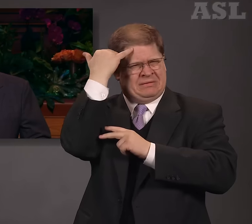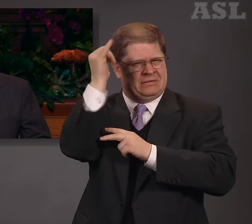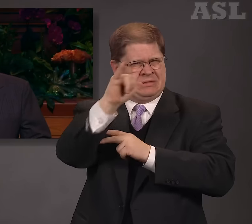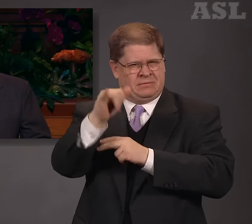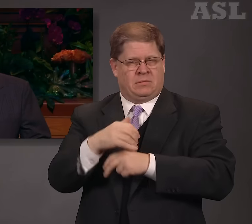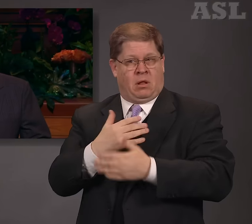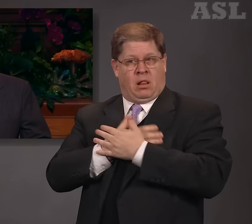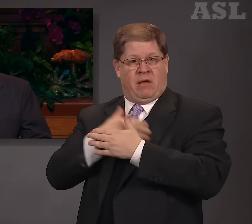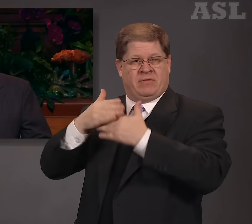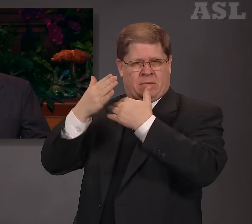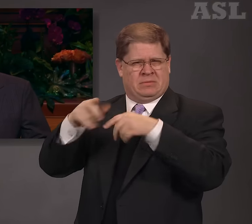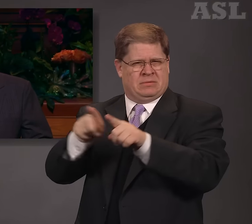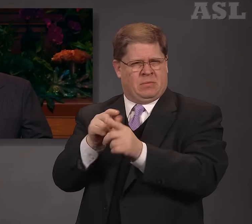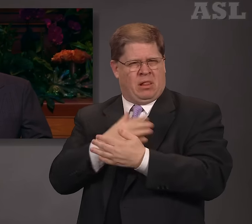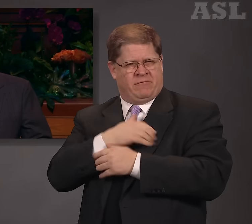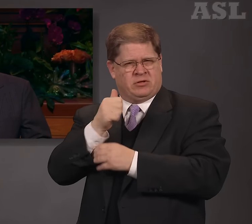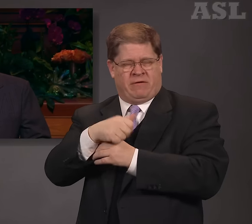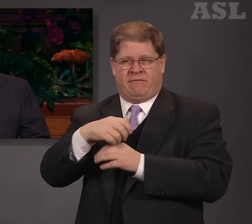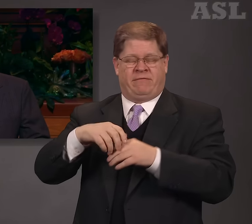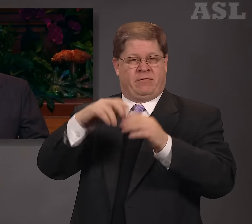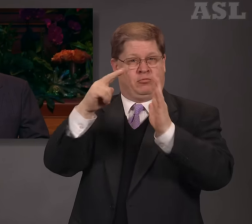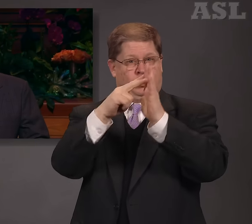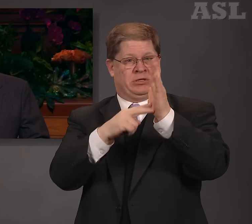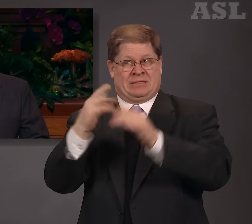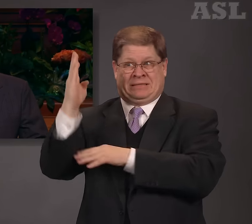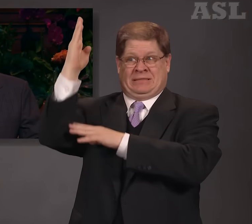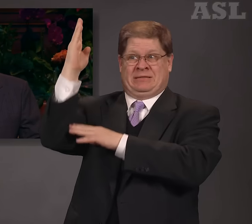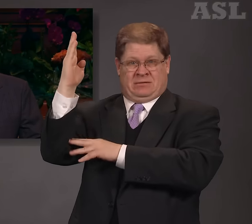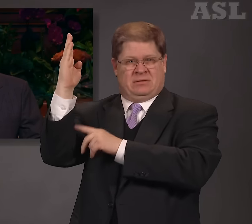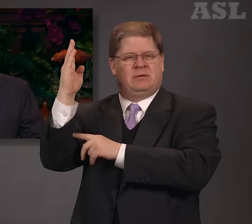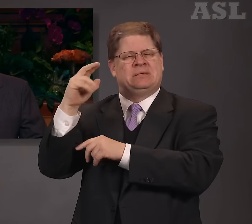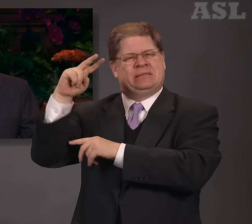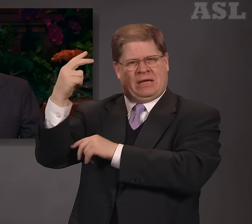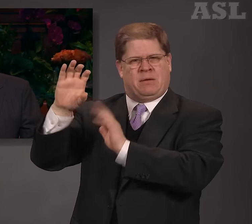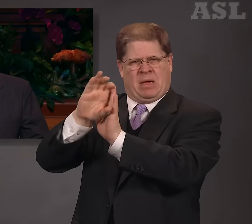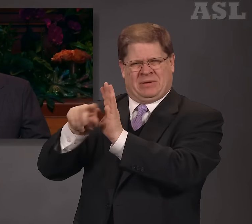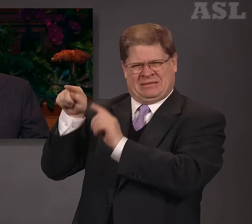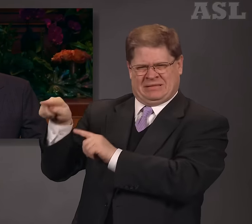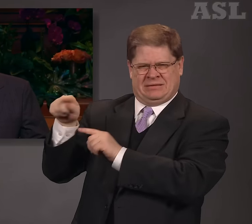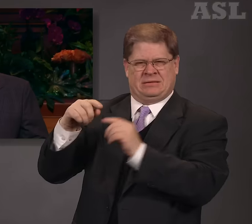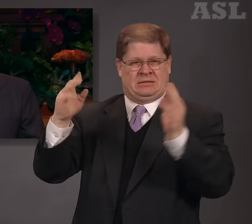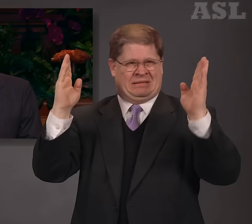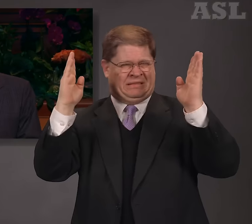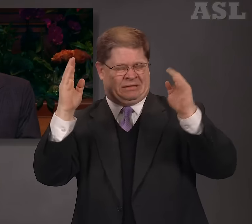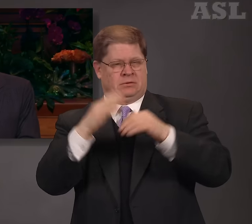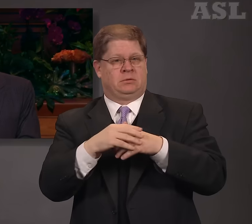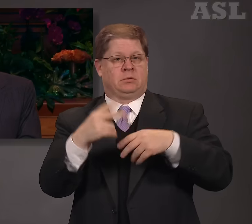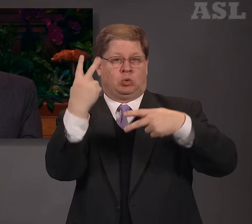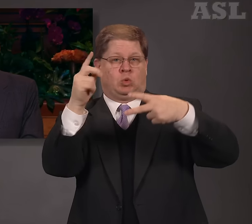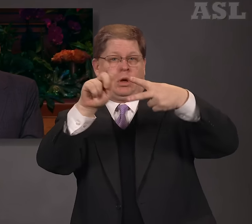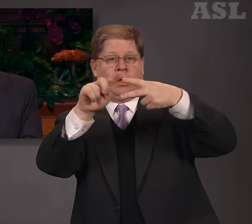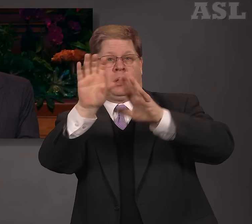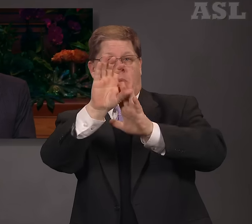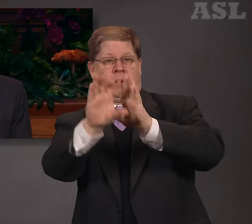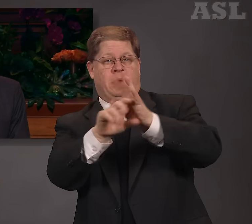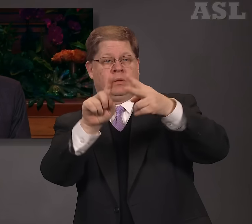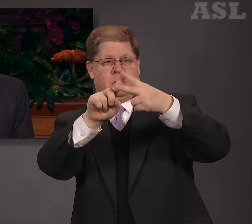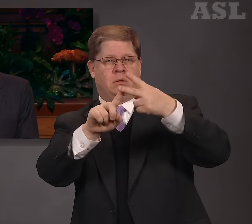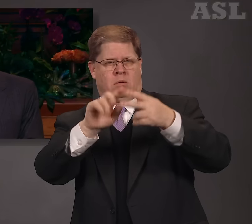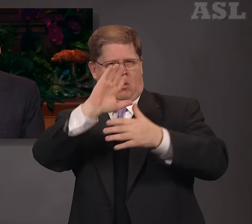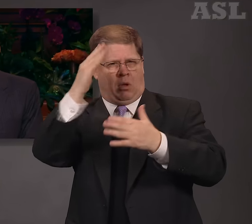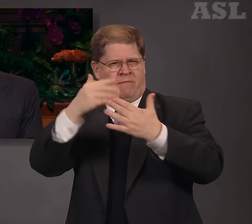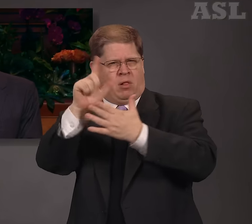thy neighbor as thyself. This is the second tower. On these two commandments hang all the law and the